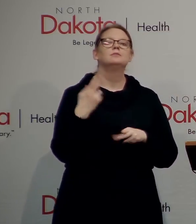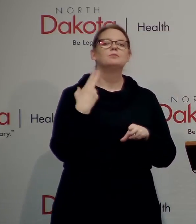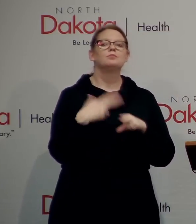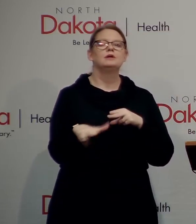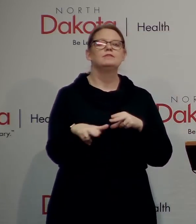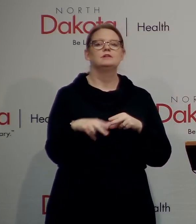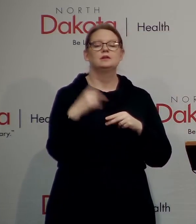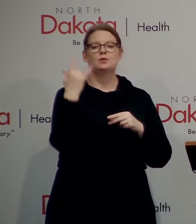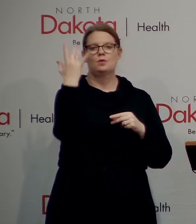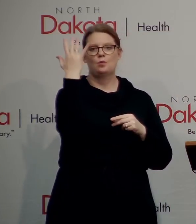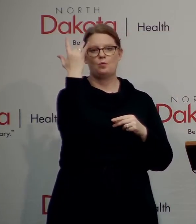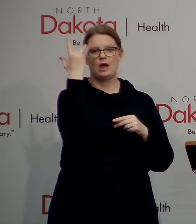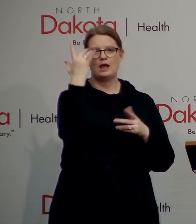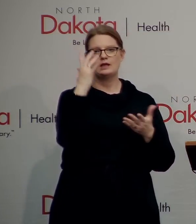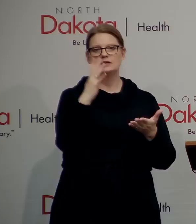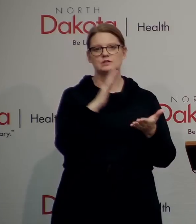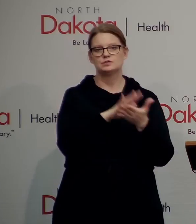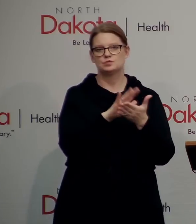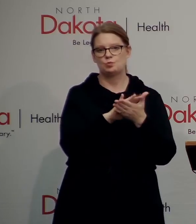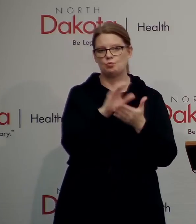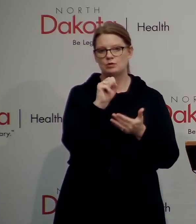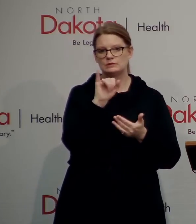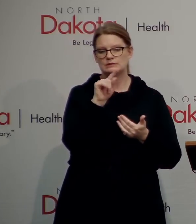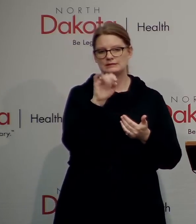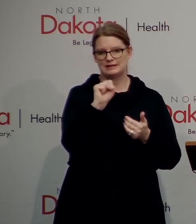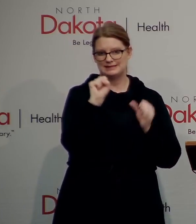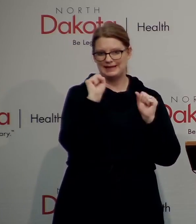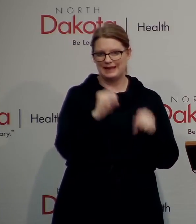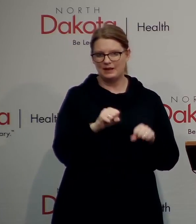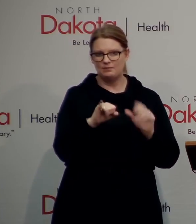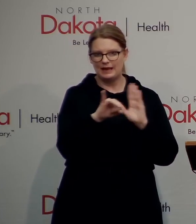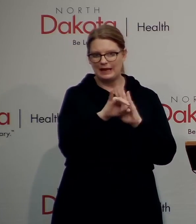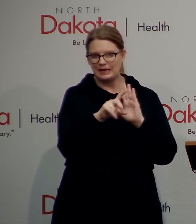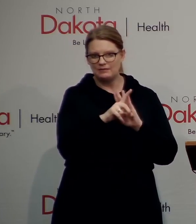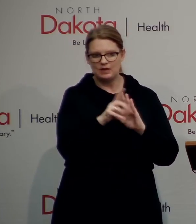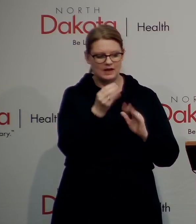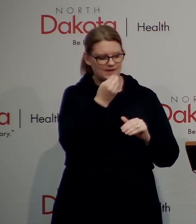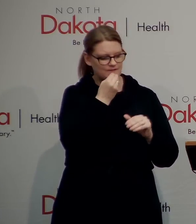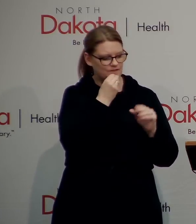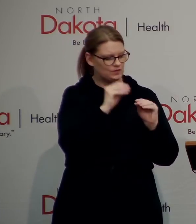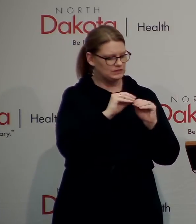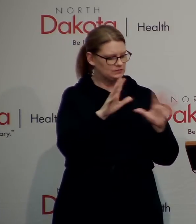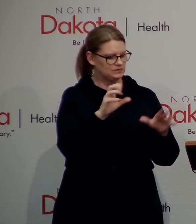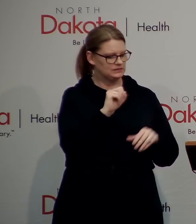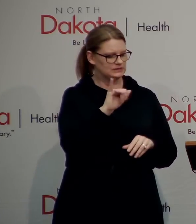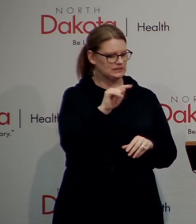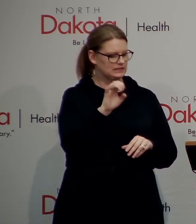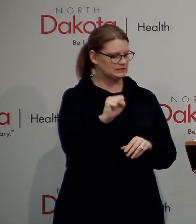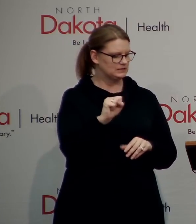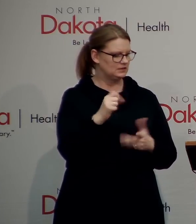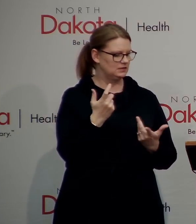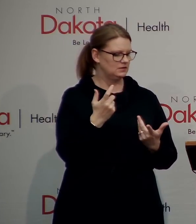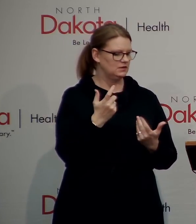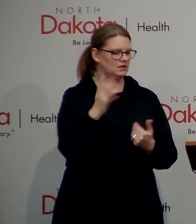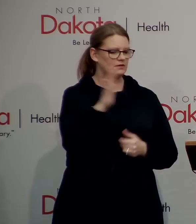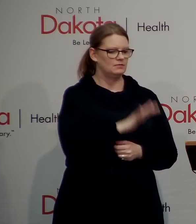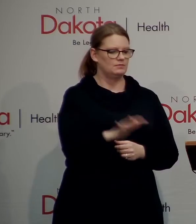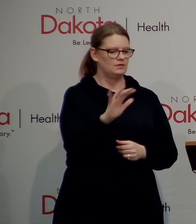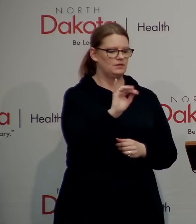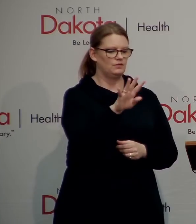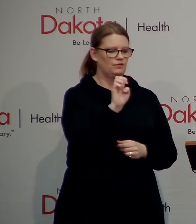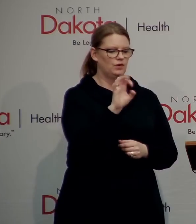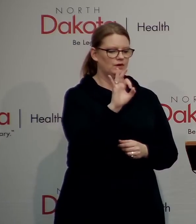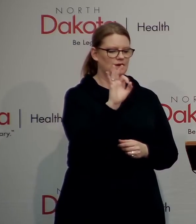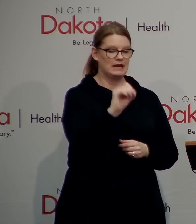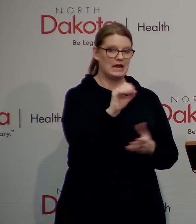possible about why school sites can be identified as food distribution sites. We have approximately